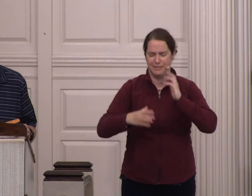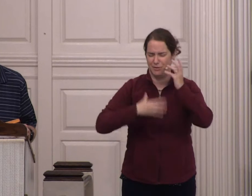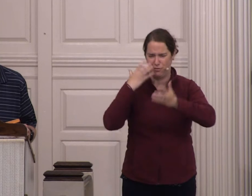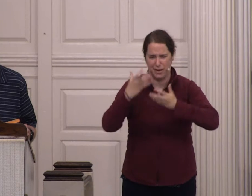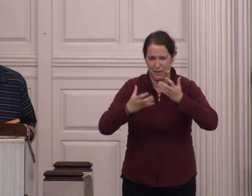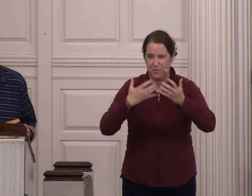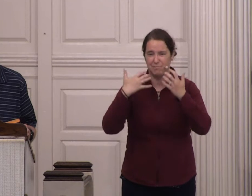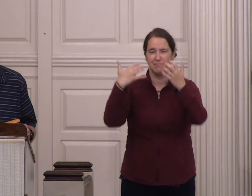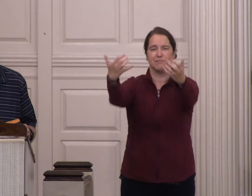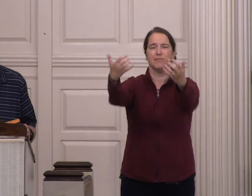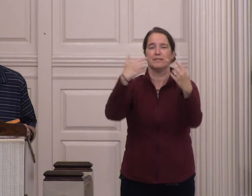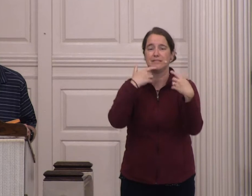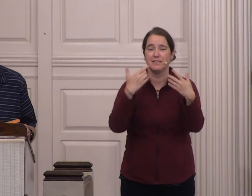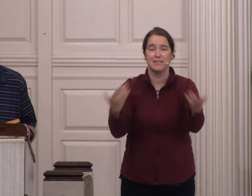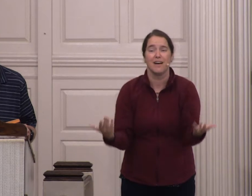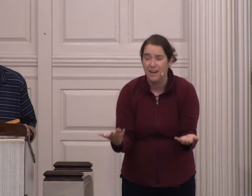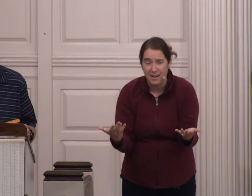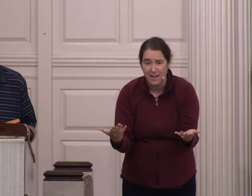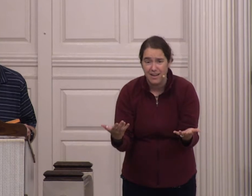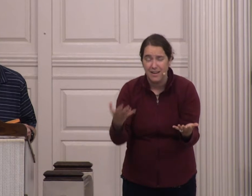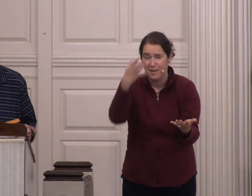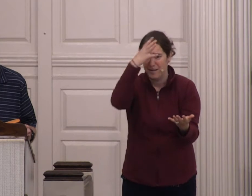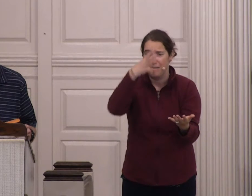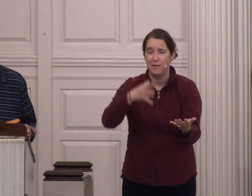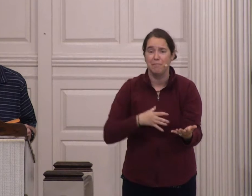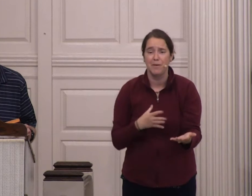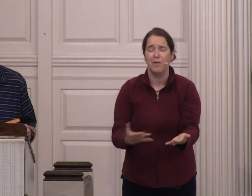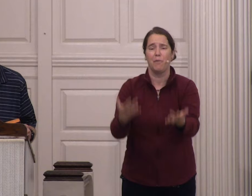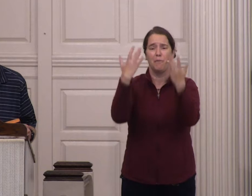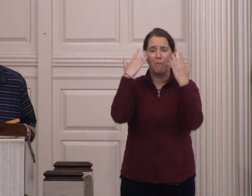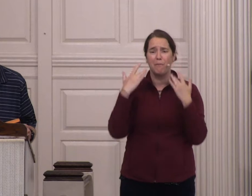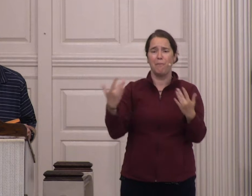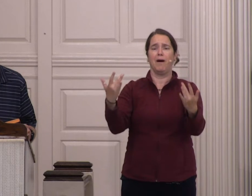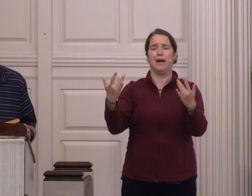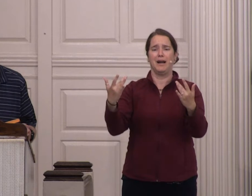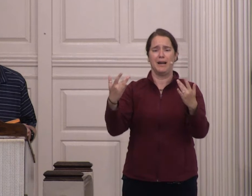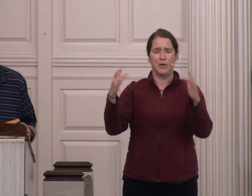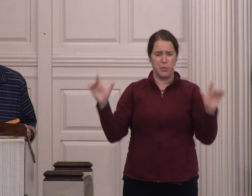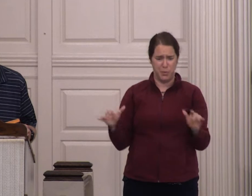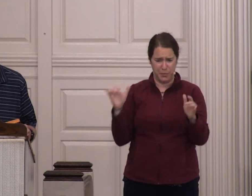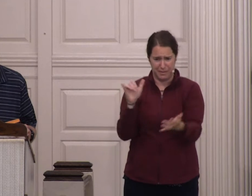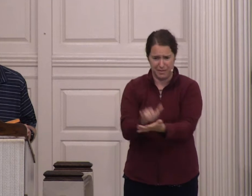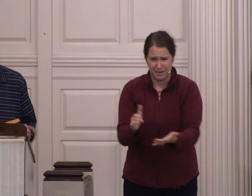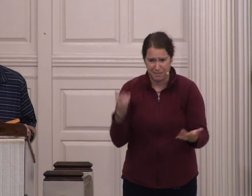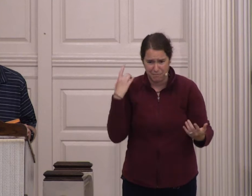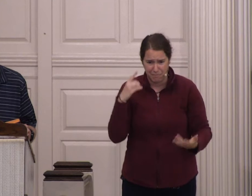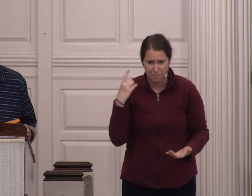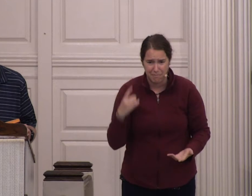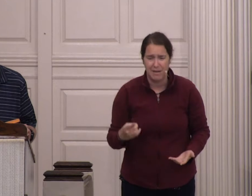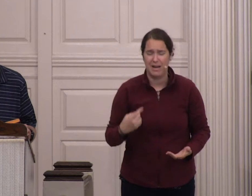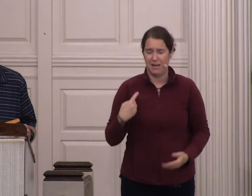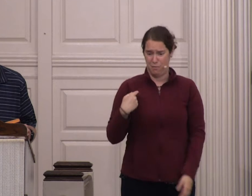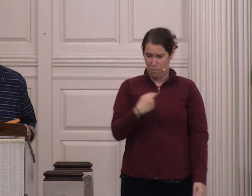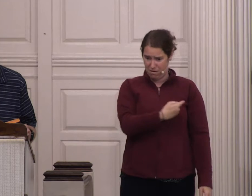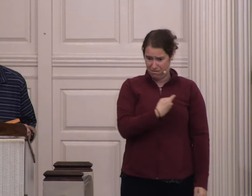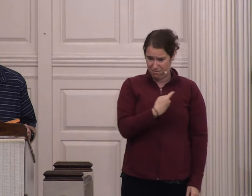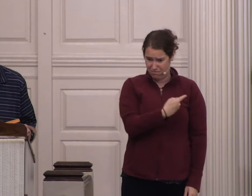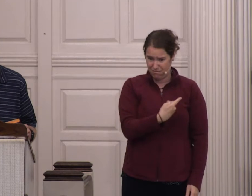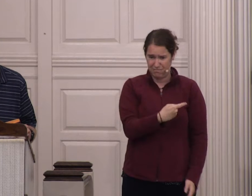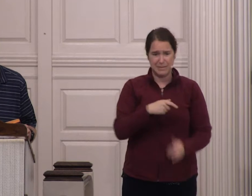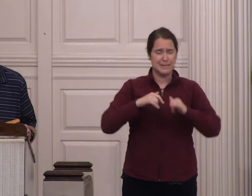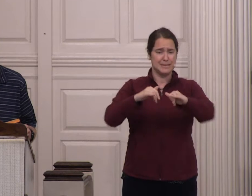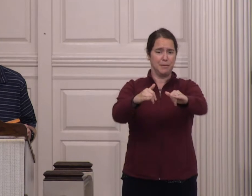shouting, "Men, why are you doing this? We are of the same nature as